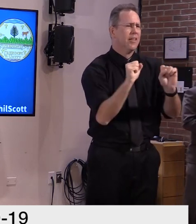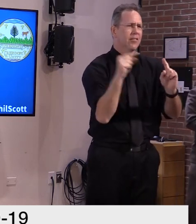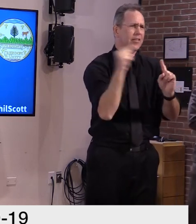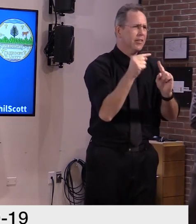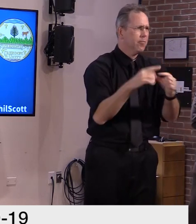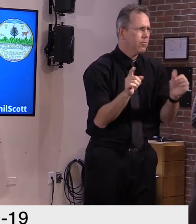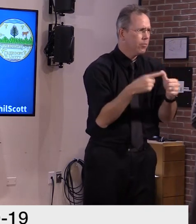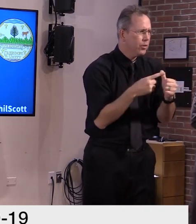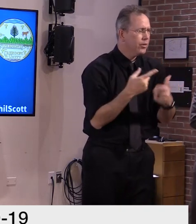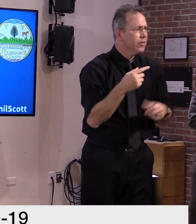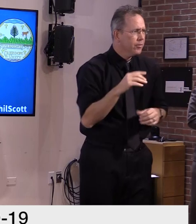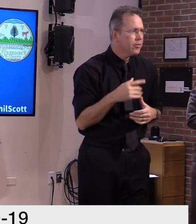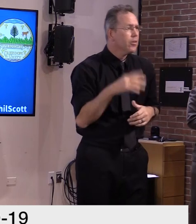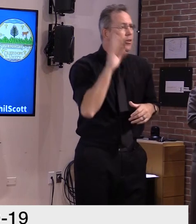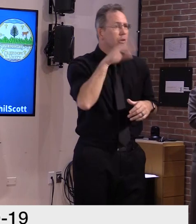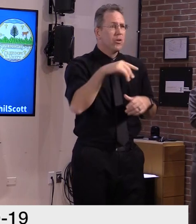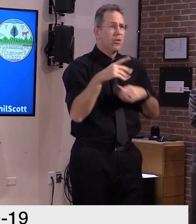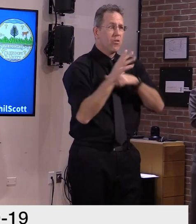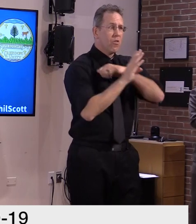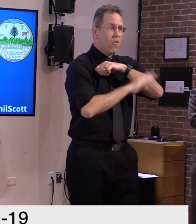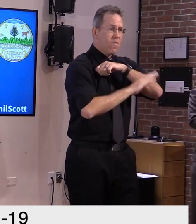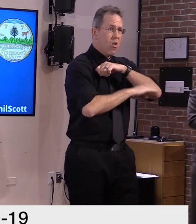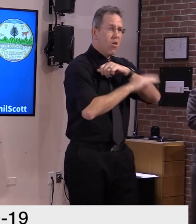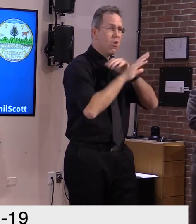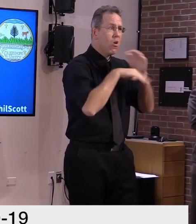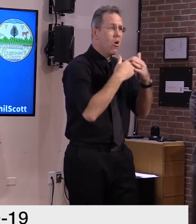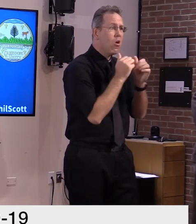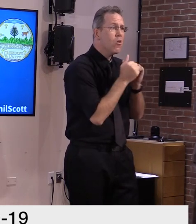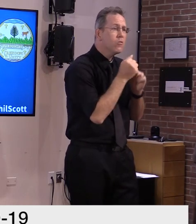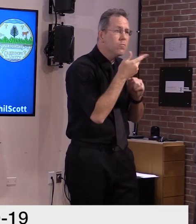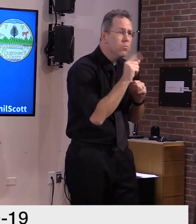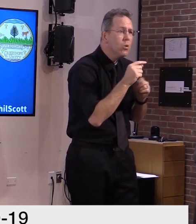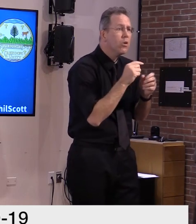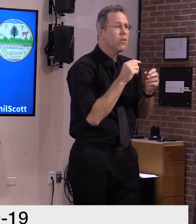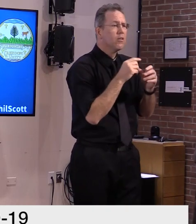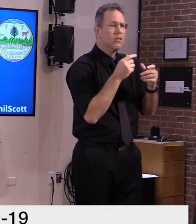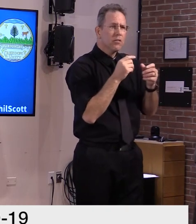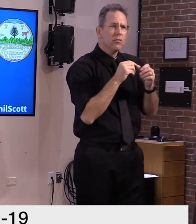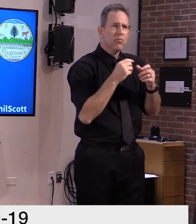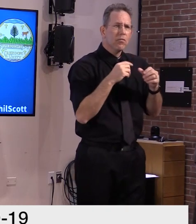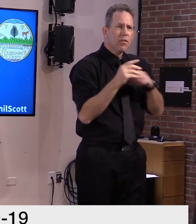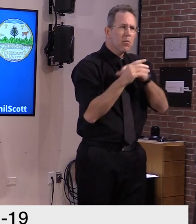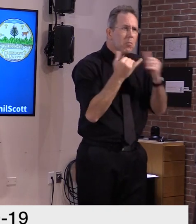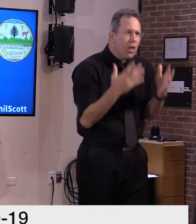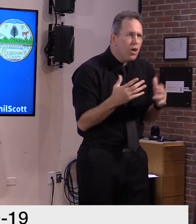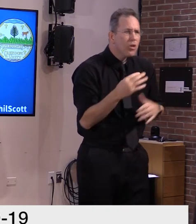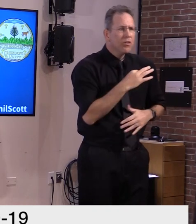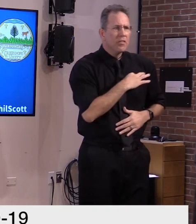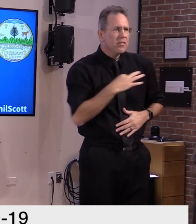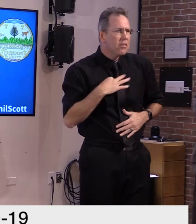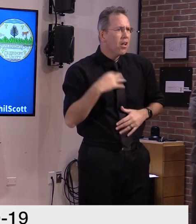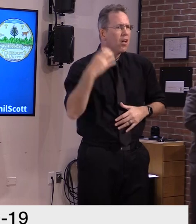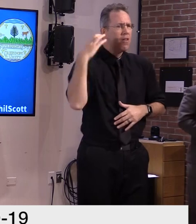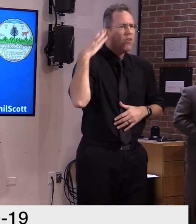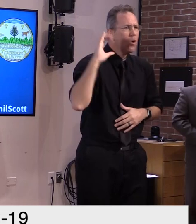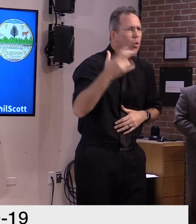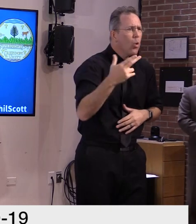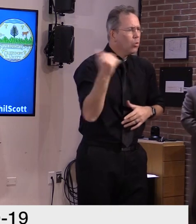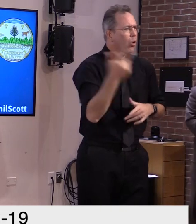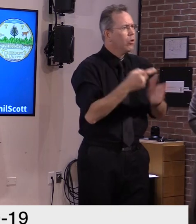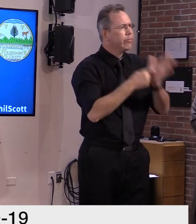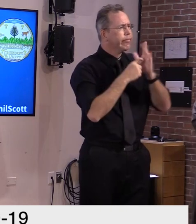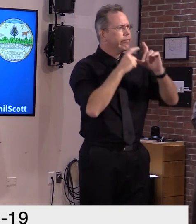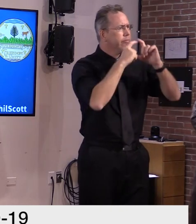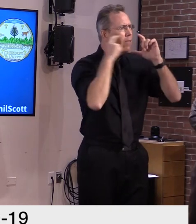for all players and staff is going to be continued and extended to referees and officials for indoor sports events. The